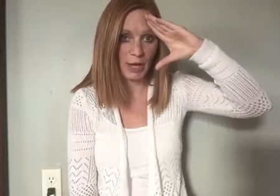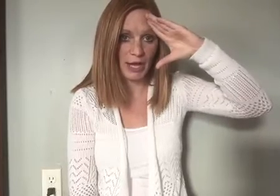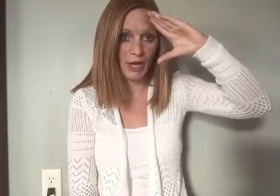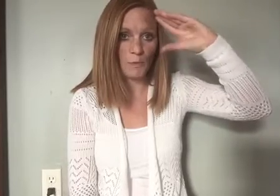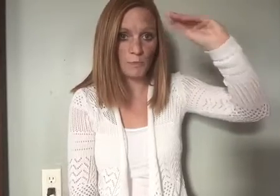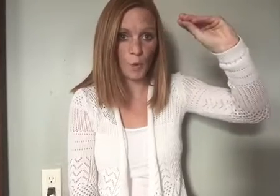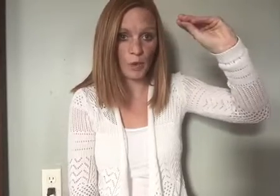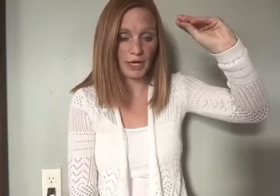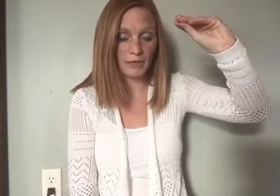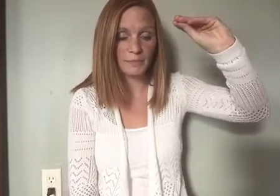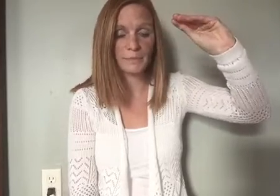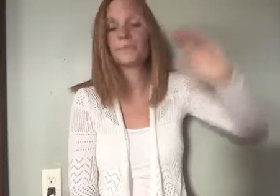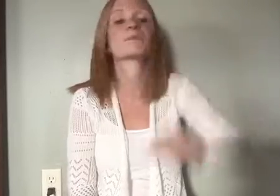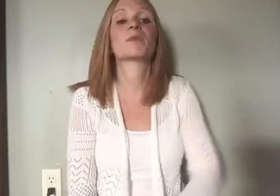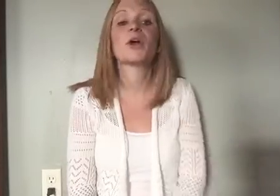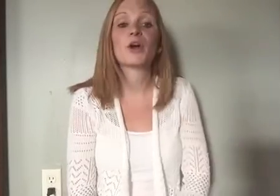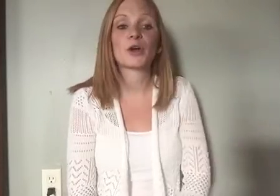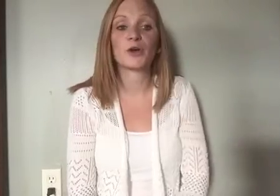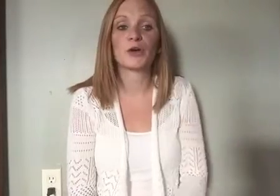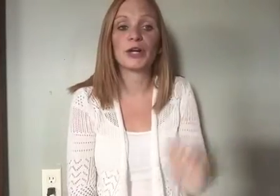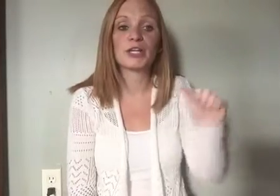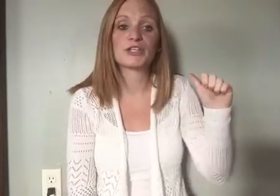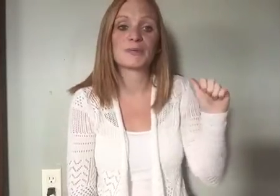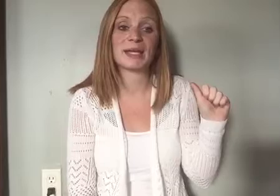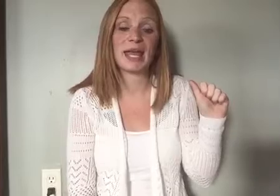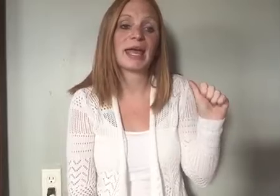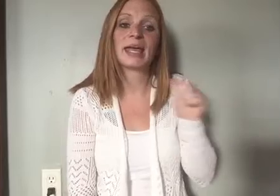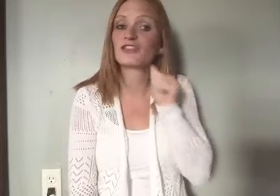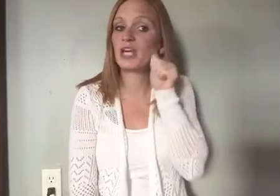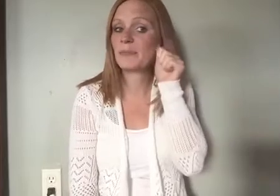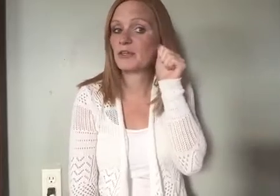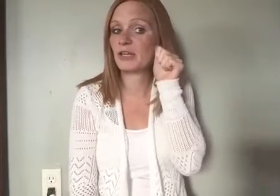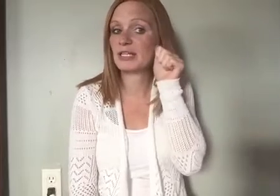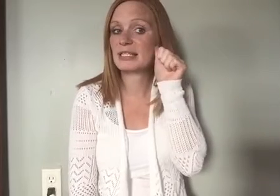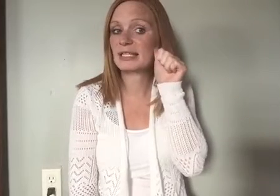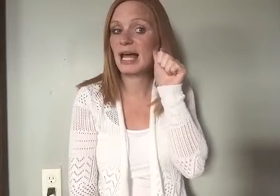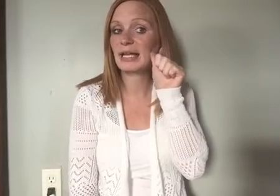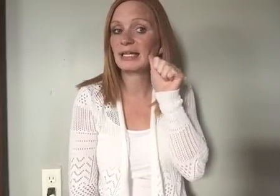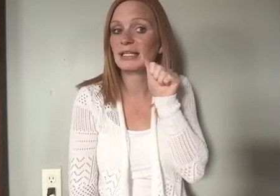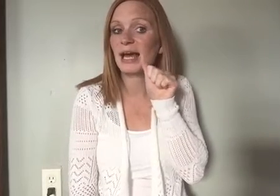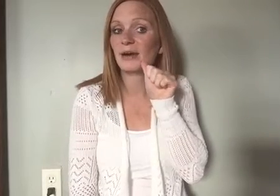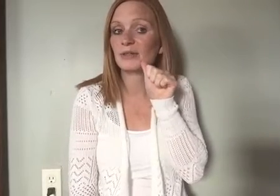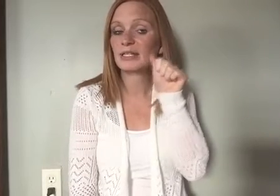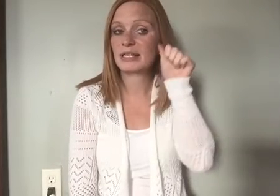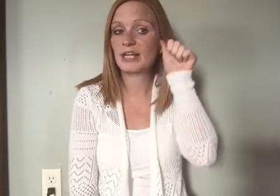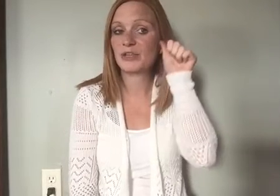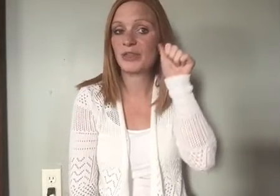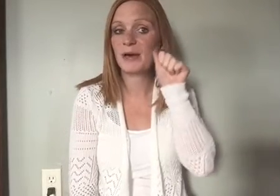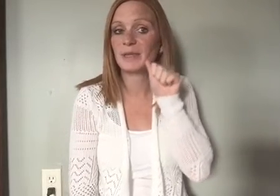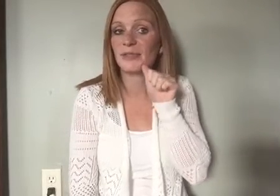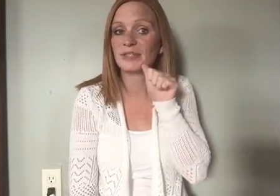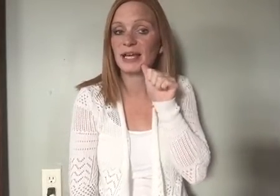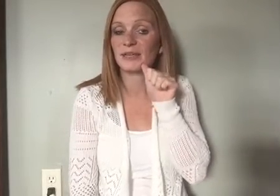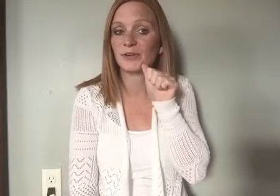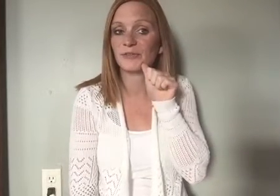Okay, boy. Girl is going to be an A-hand shape, and you're going to slide it down, slide your thumb down the side of your